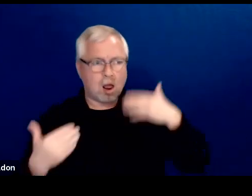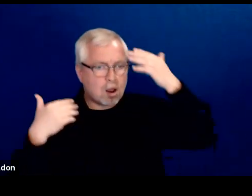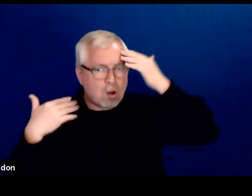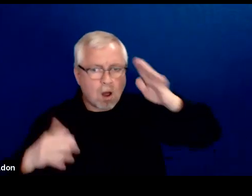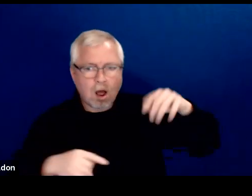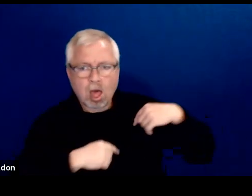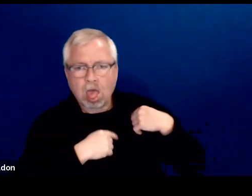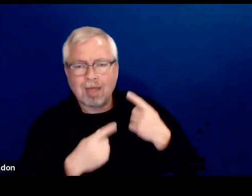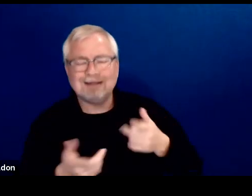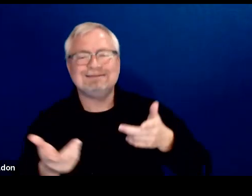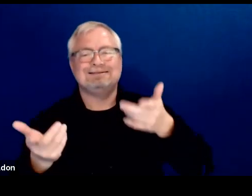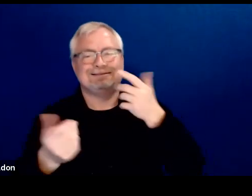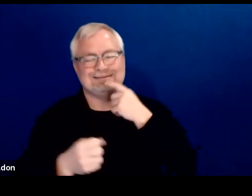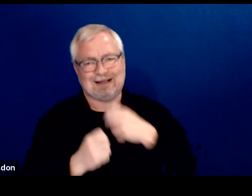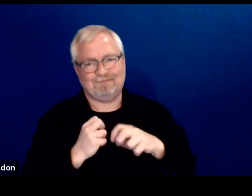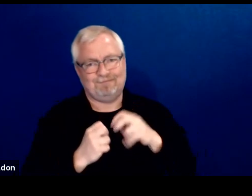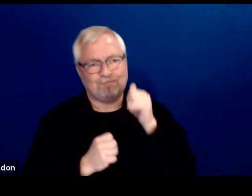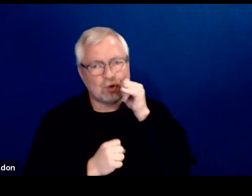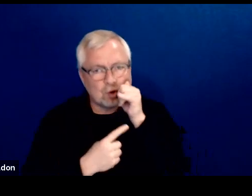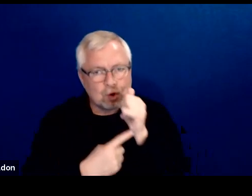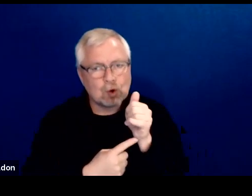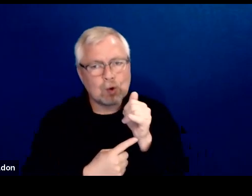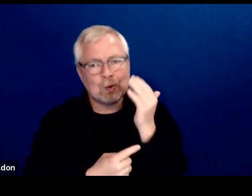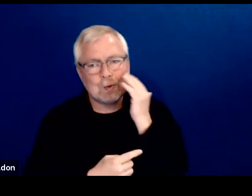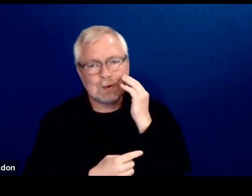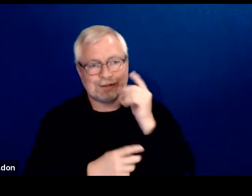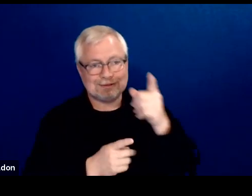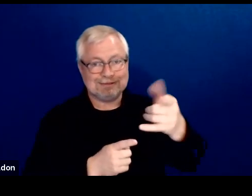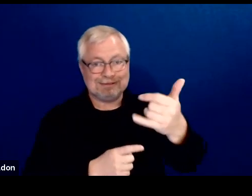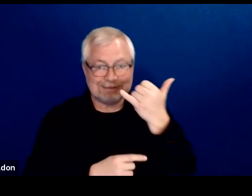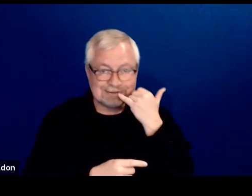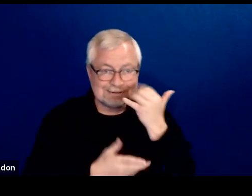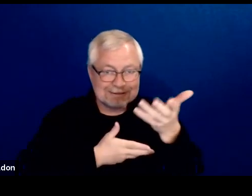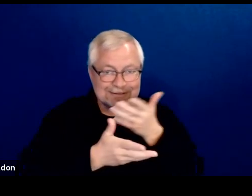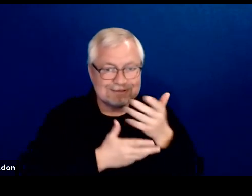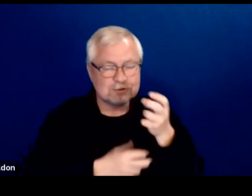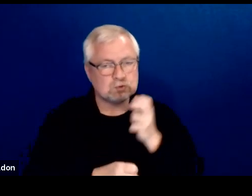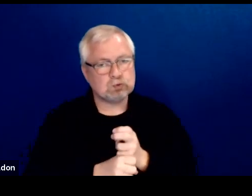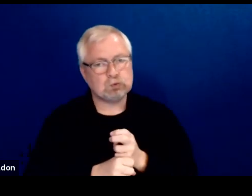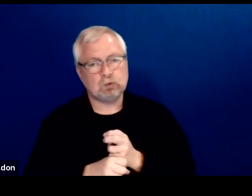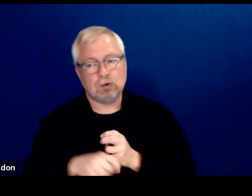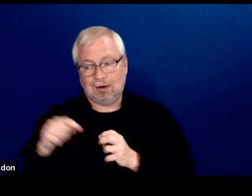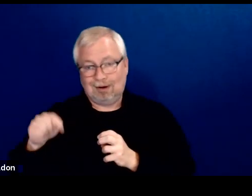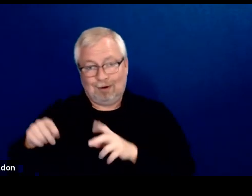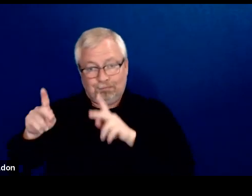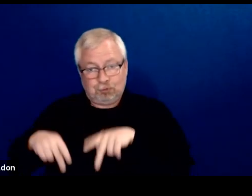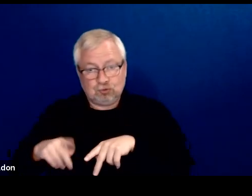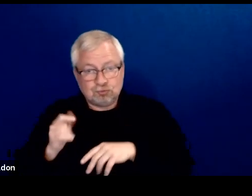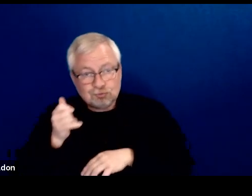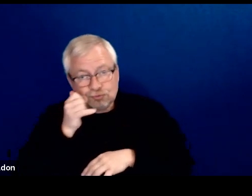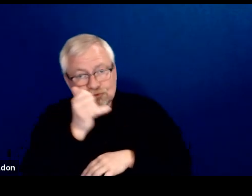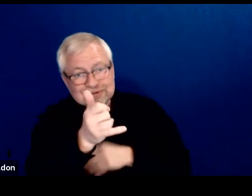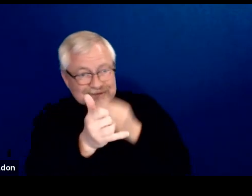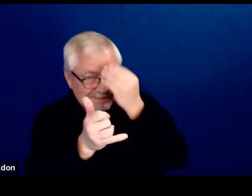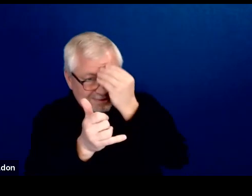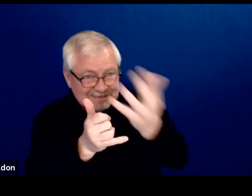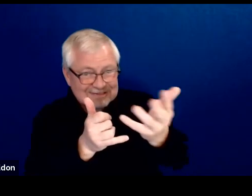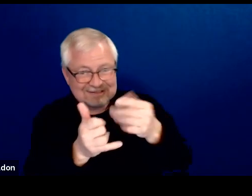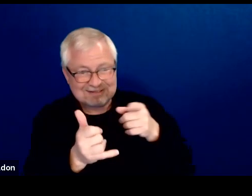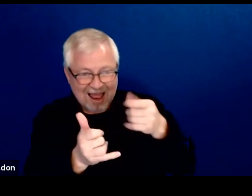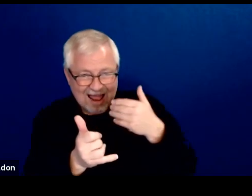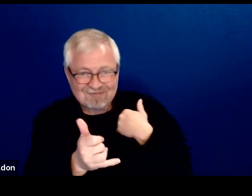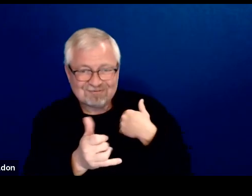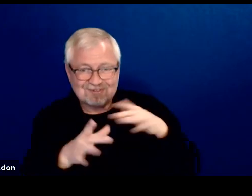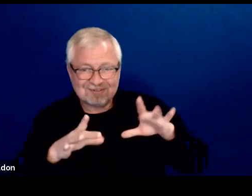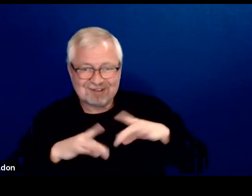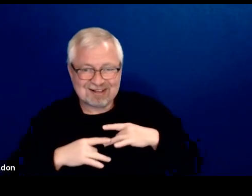the call, but also for the person making the call. It takes its toll, and these folks are doing this 7 days a week, 16 hours a day. So I want to